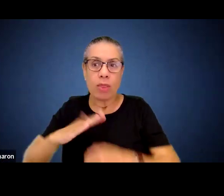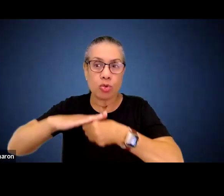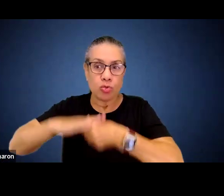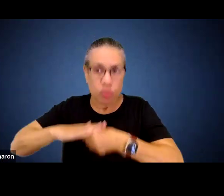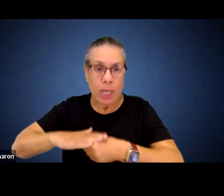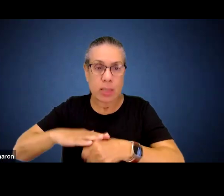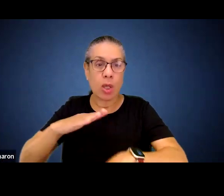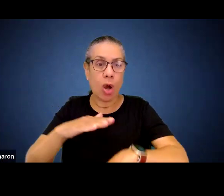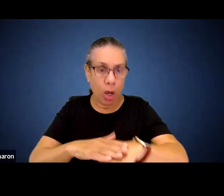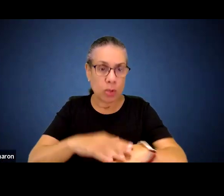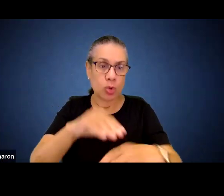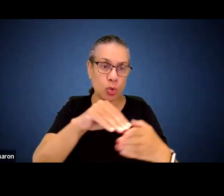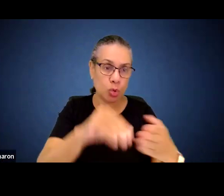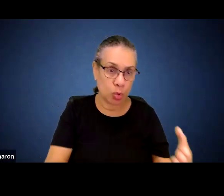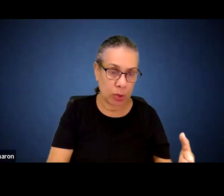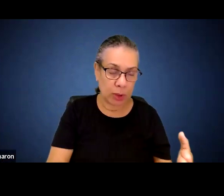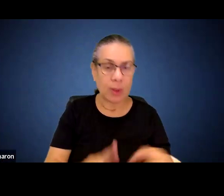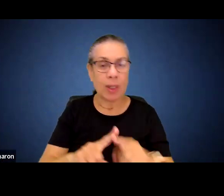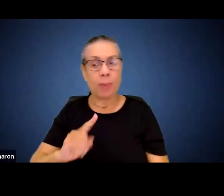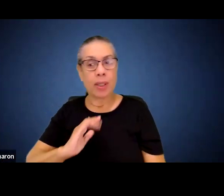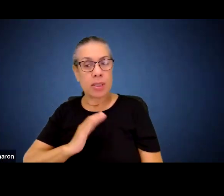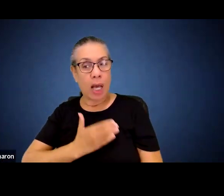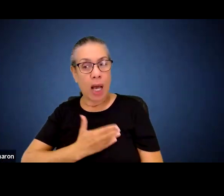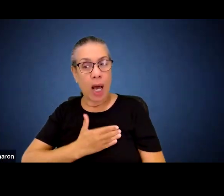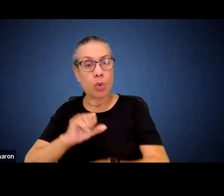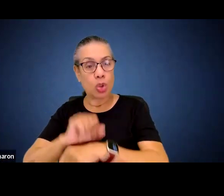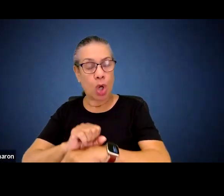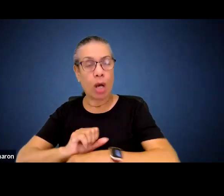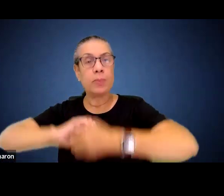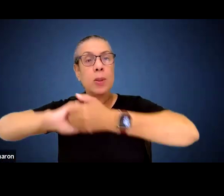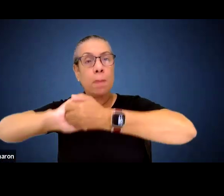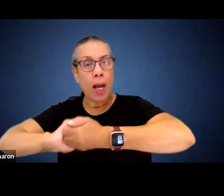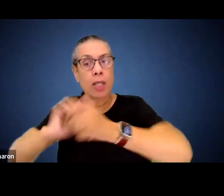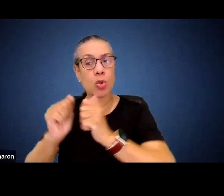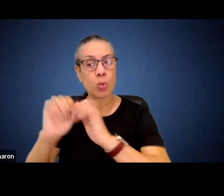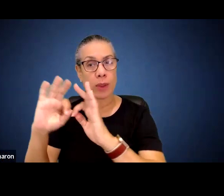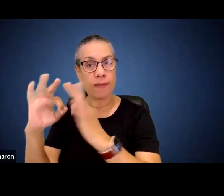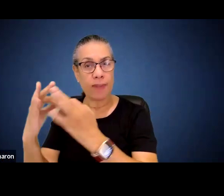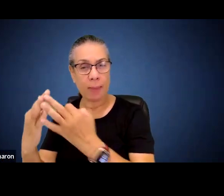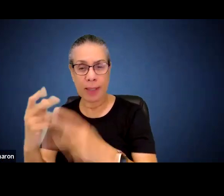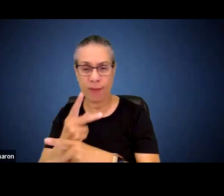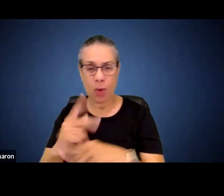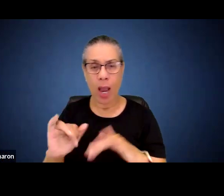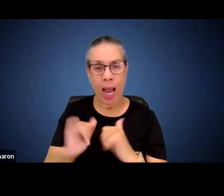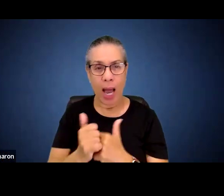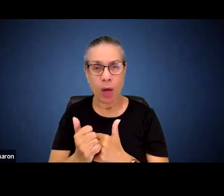students have. But it is our job to partner with our families and to also figure out different ways to engage students. And so you heard